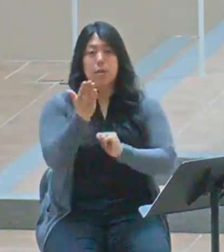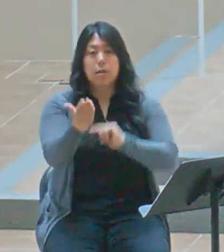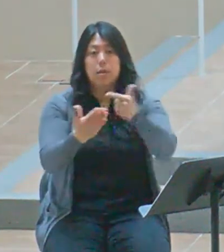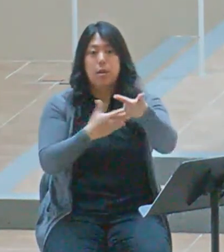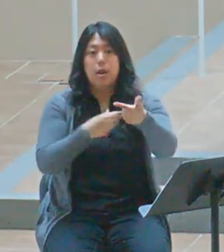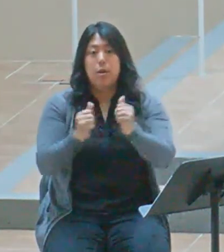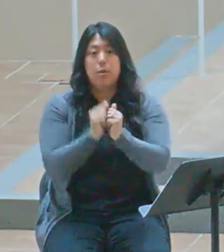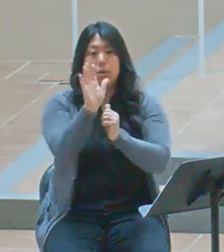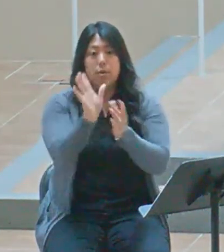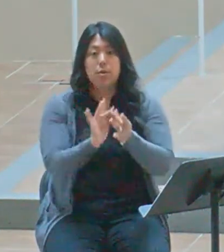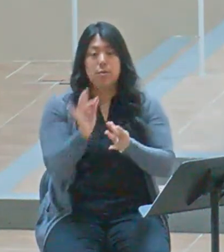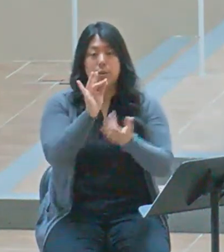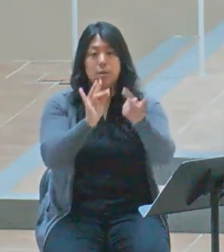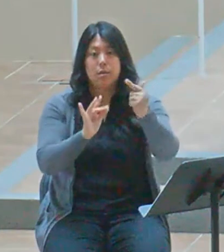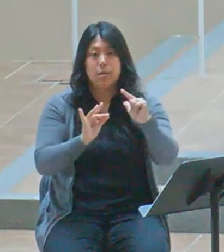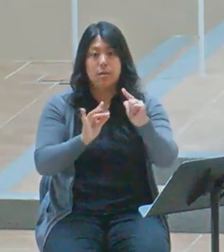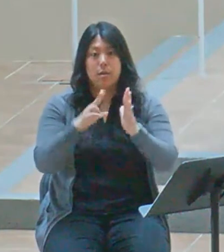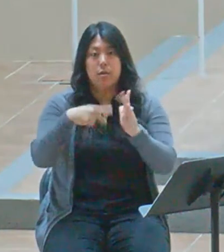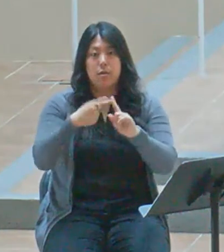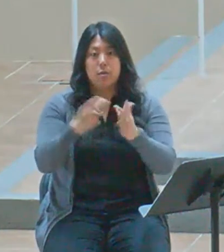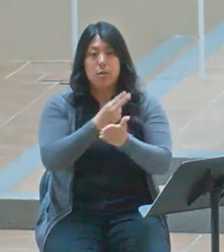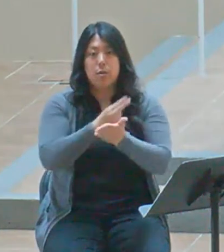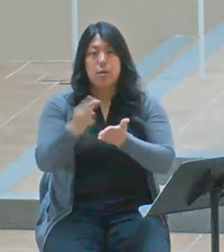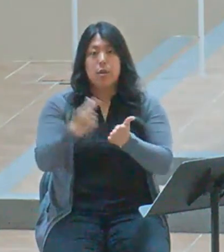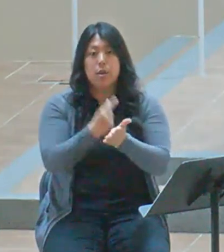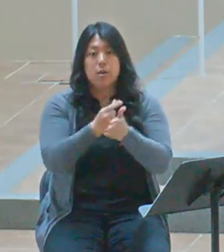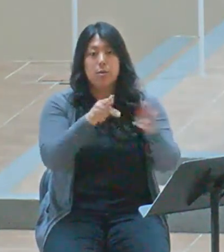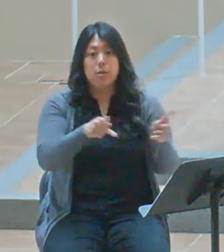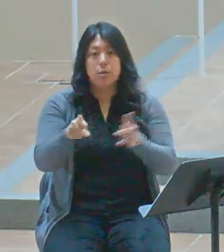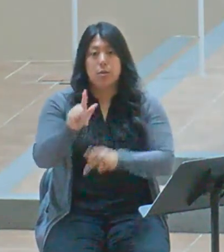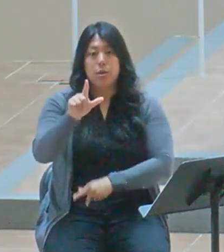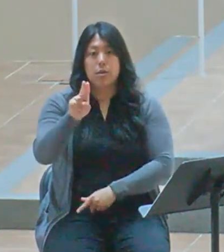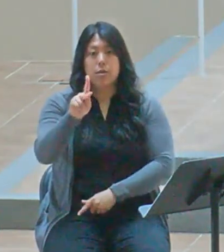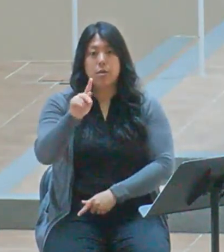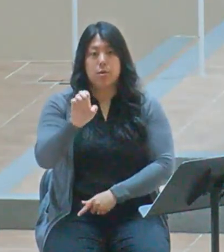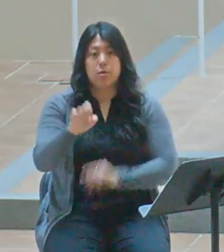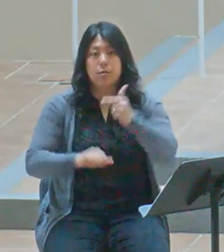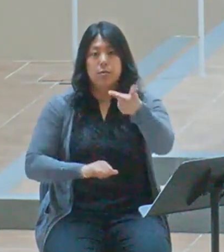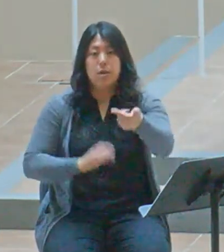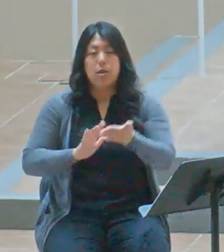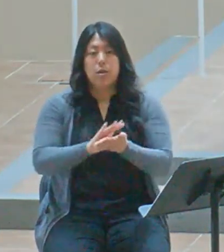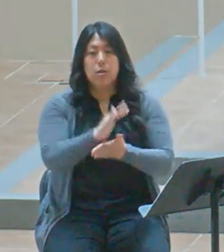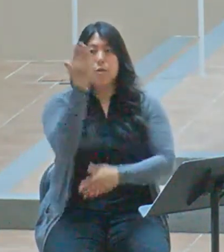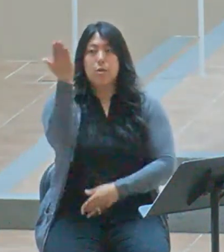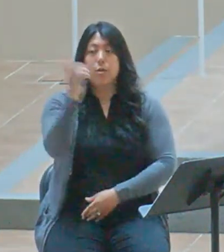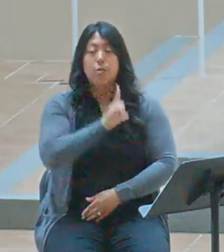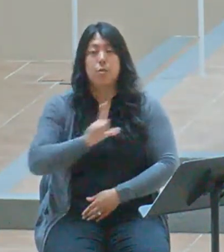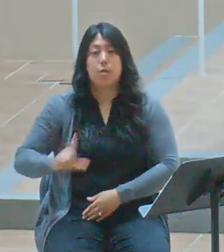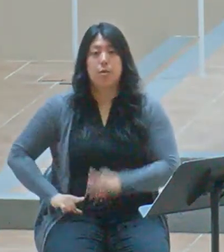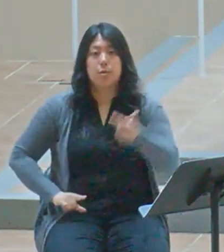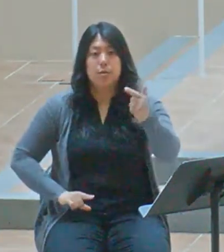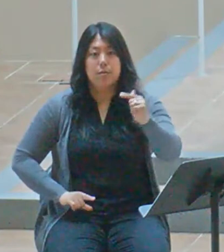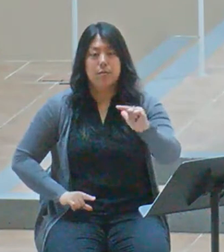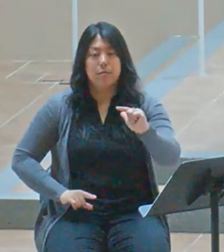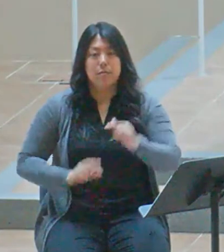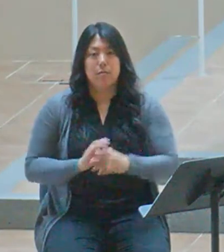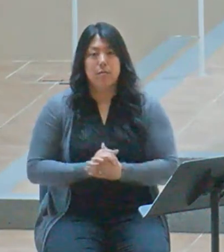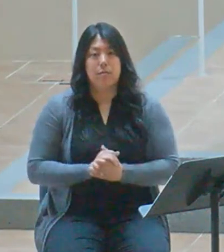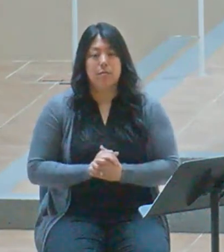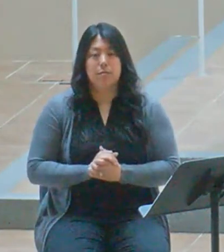The Lord be with you. And with your spirit. A reading from the Holy Gospel according to Luke. Glory to you, O Lord.